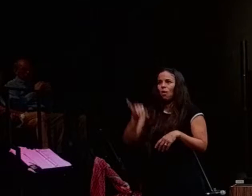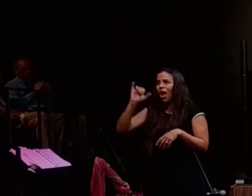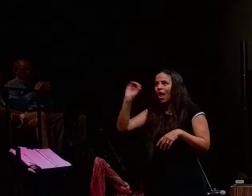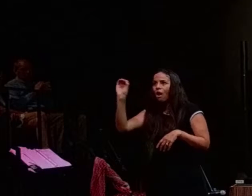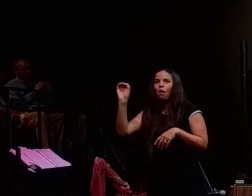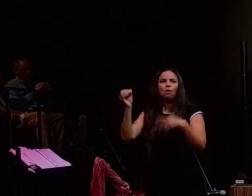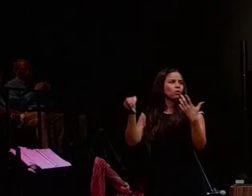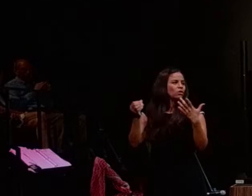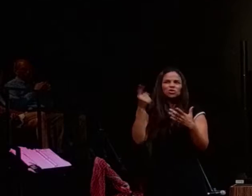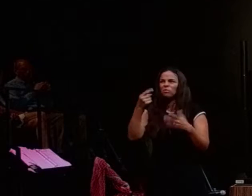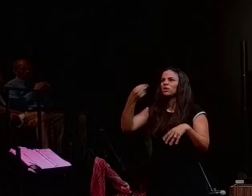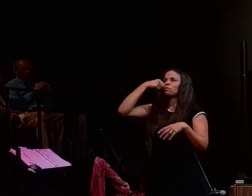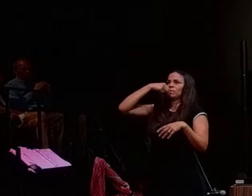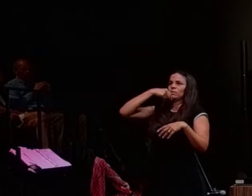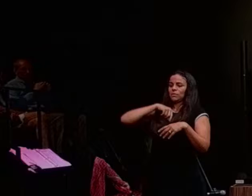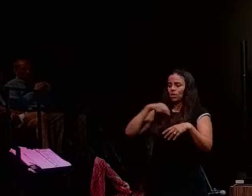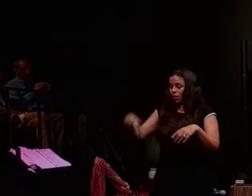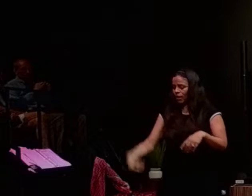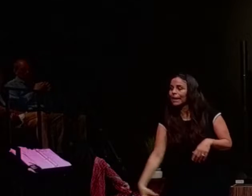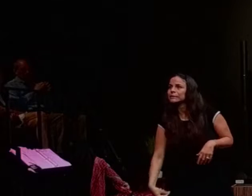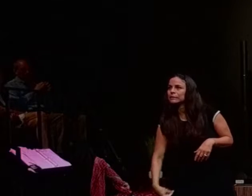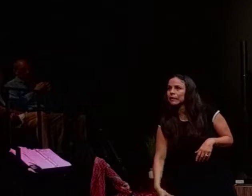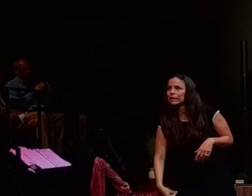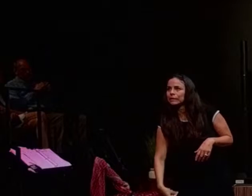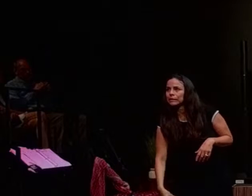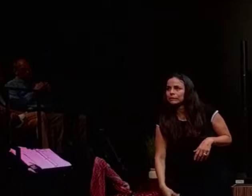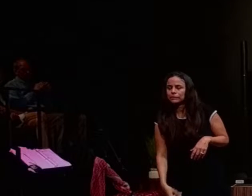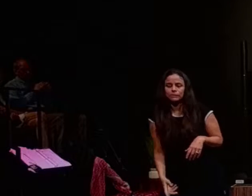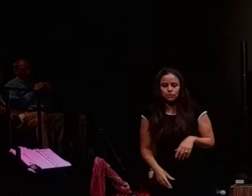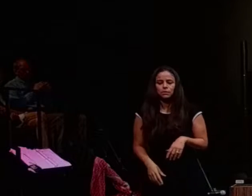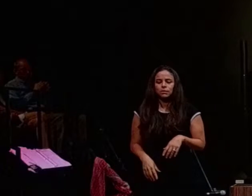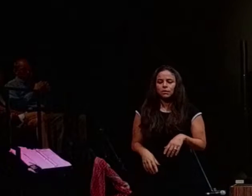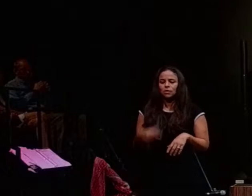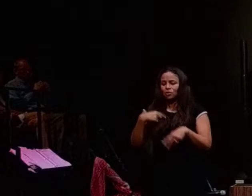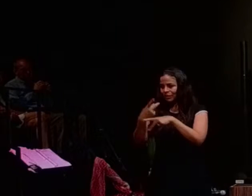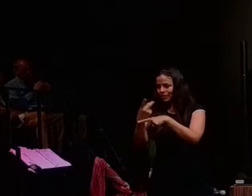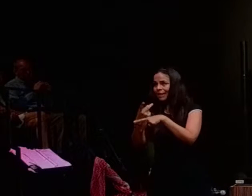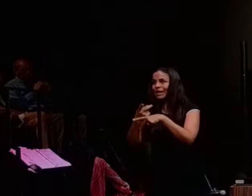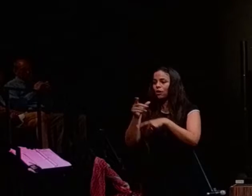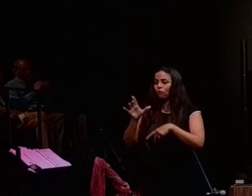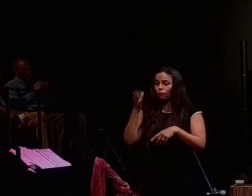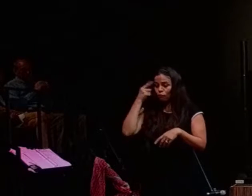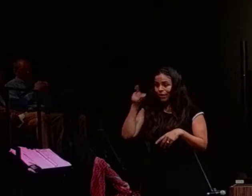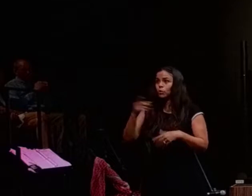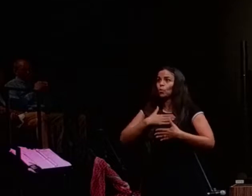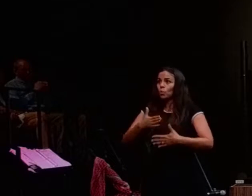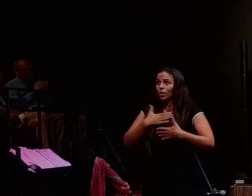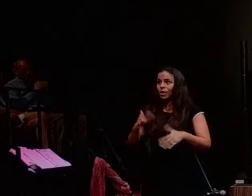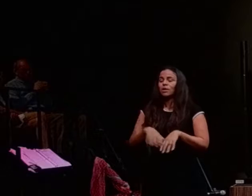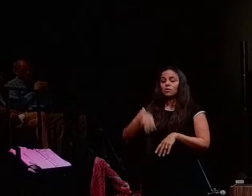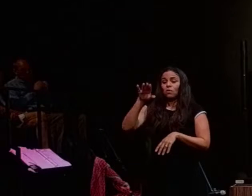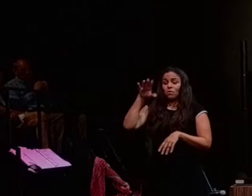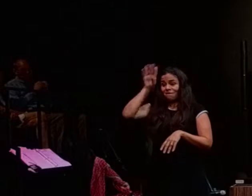is a drill, it's a bone drill, stick into the leg, get IV access. And I'm taking care of the airway. As soon as fire medic drills